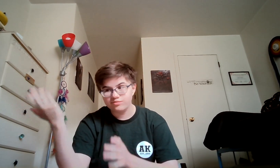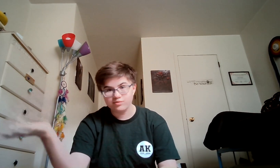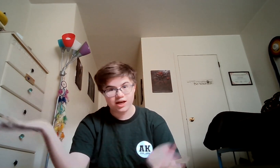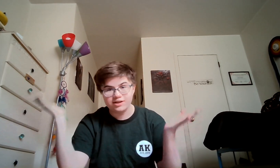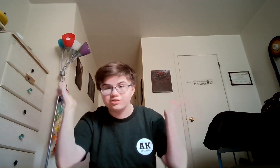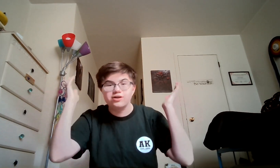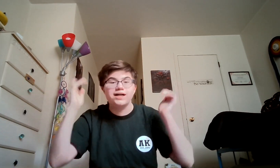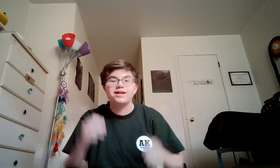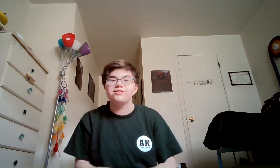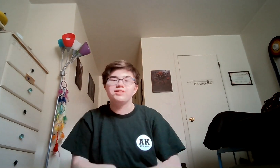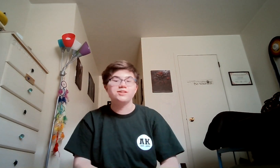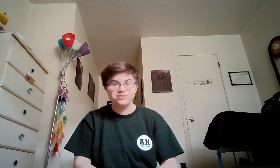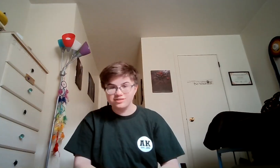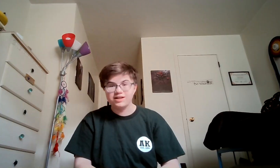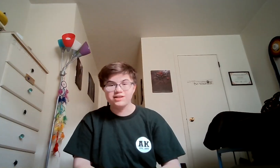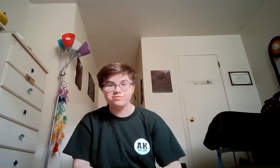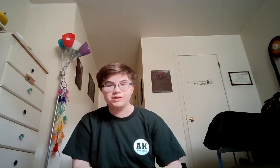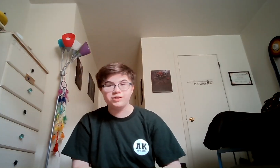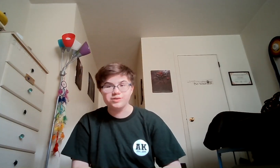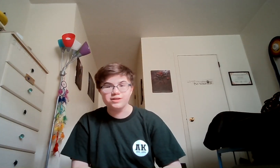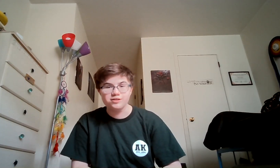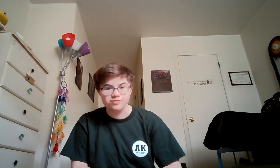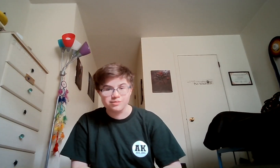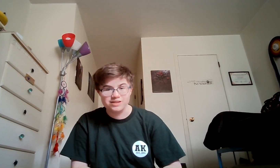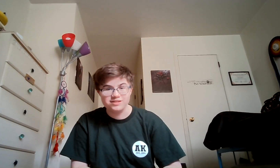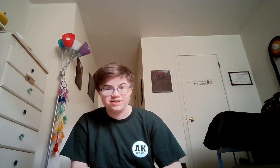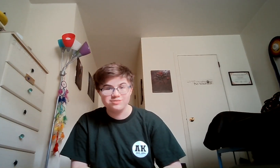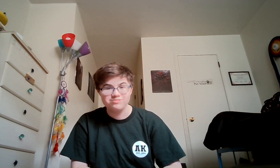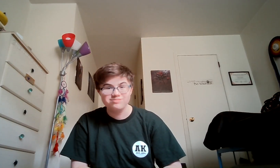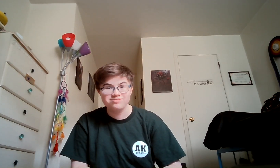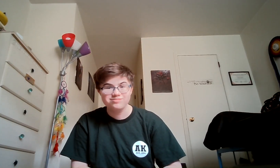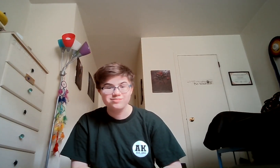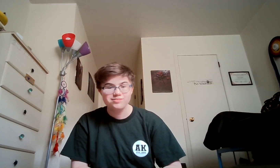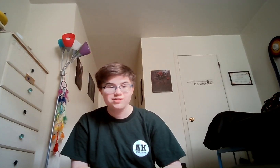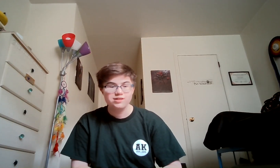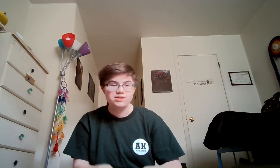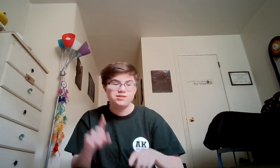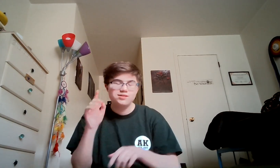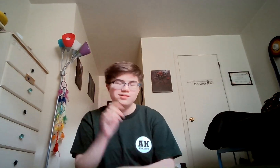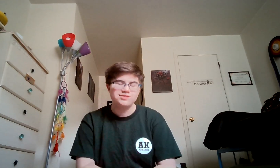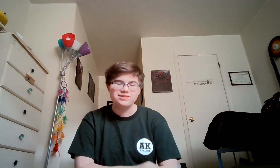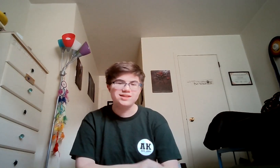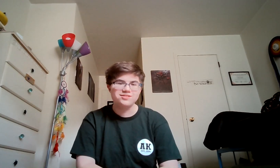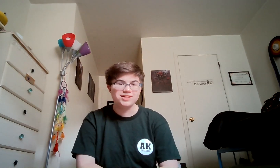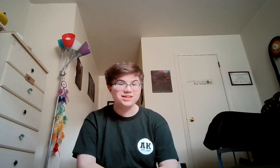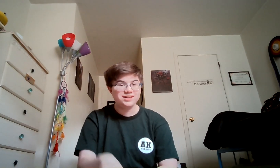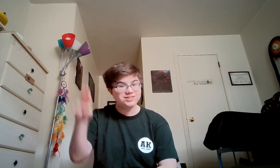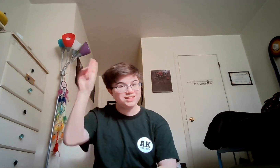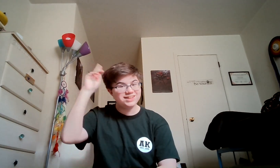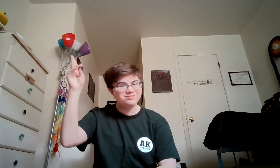I don't know how to end videos. I've been doing this for months now. Stay safe and have a good day.